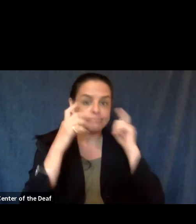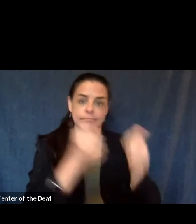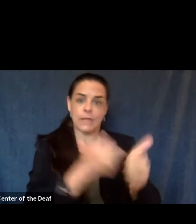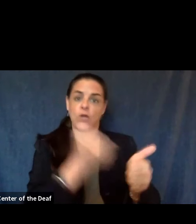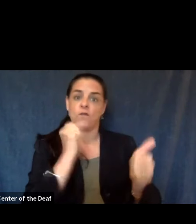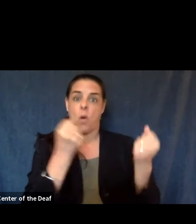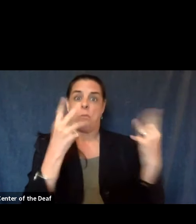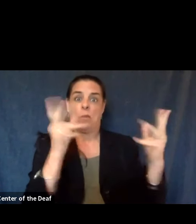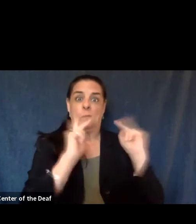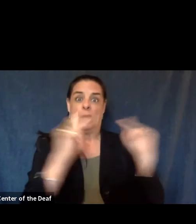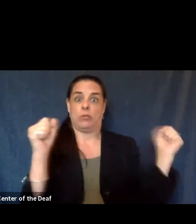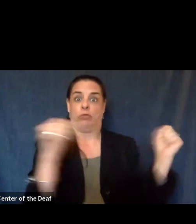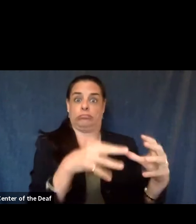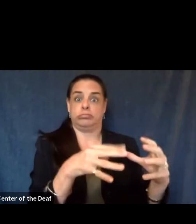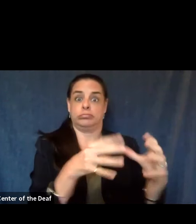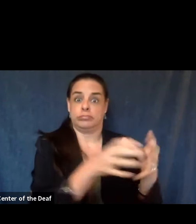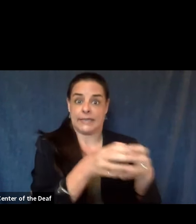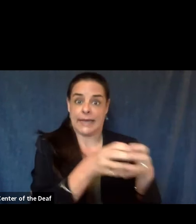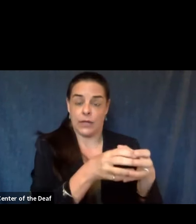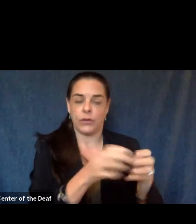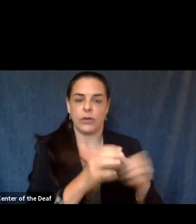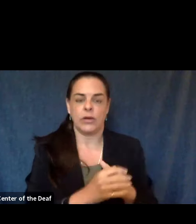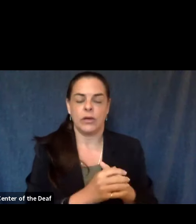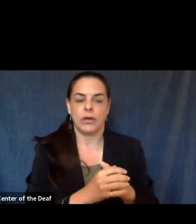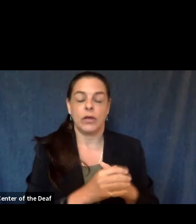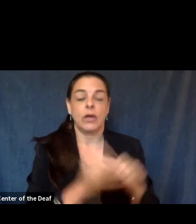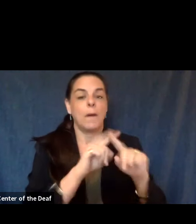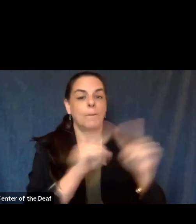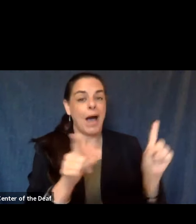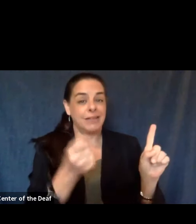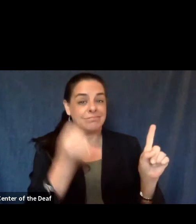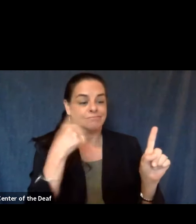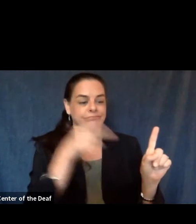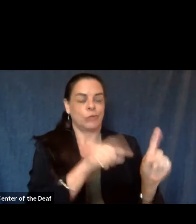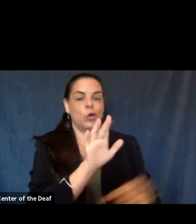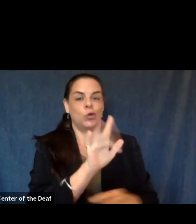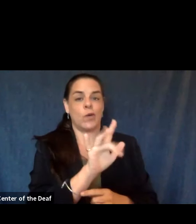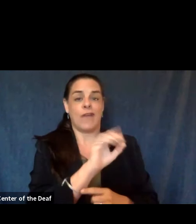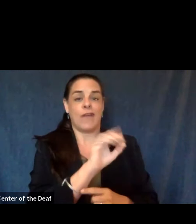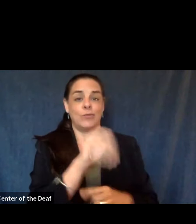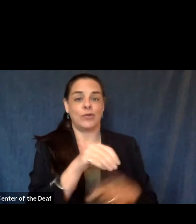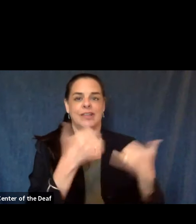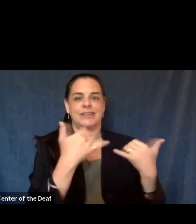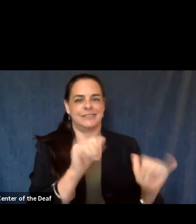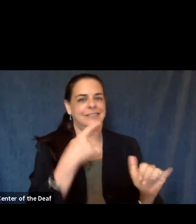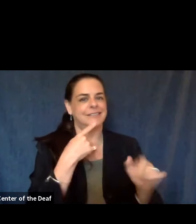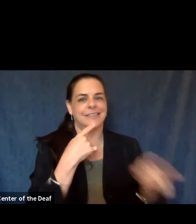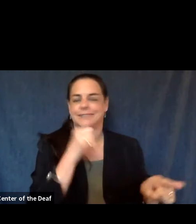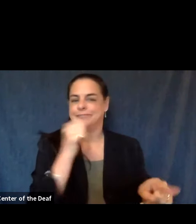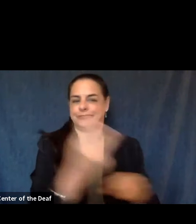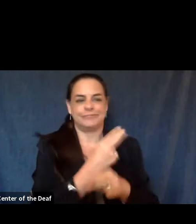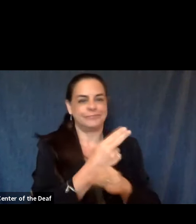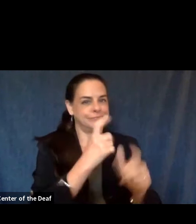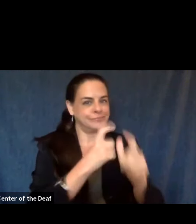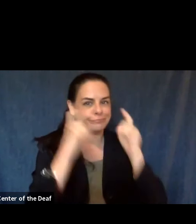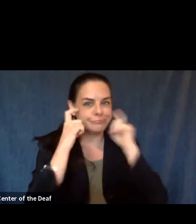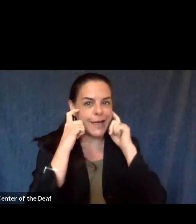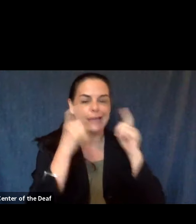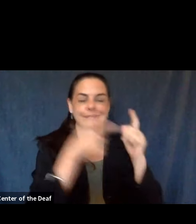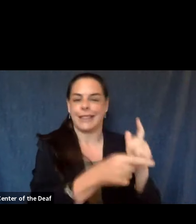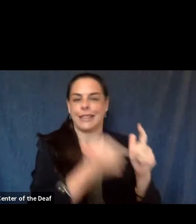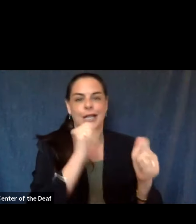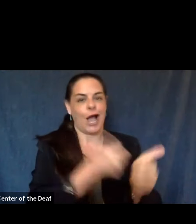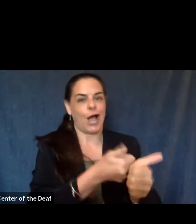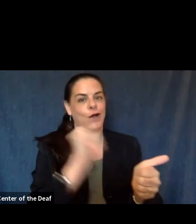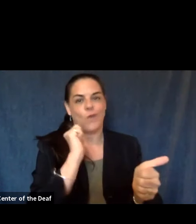gatherings. However, 25% of the respondents still said they were not wearing a mask or avoiding gatherings of